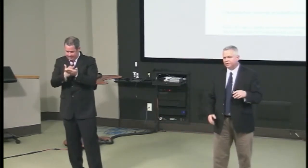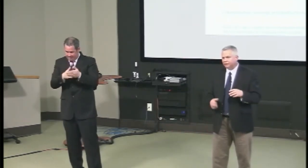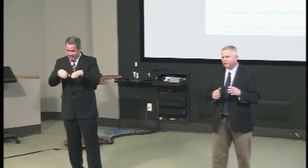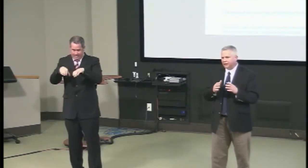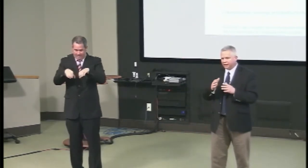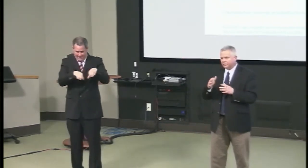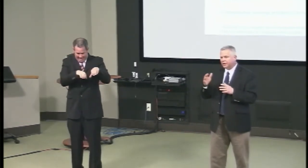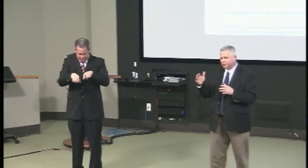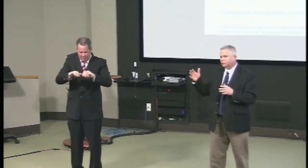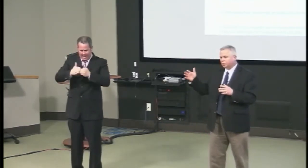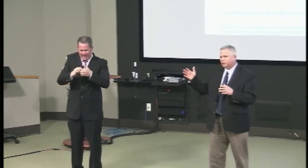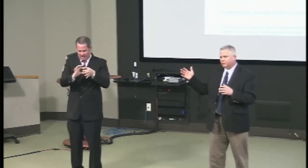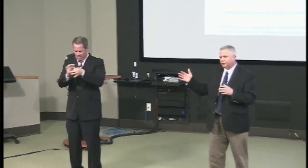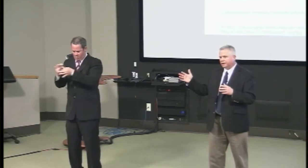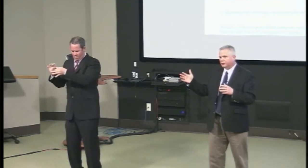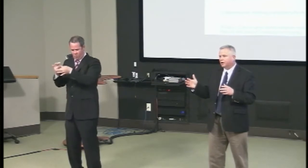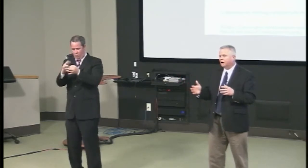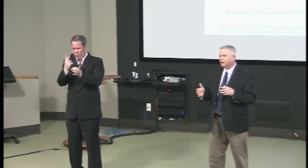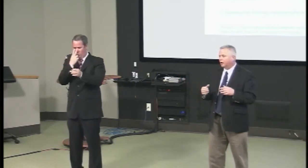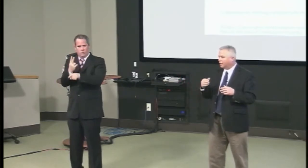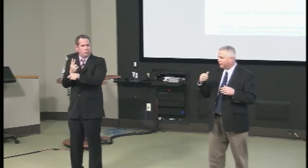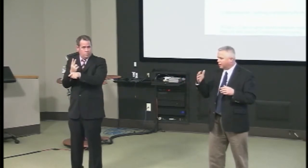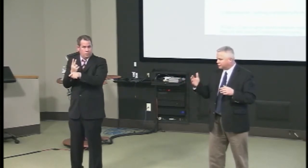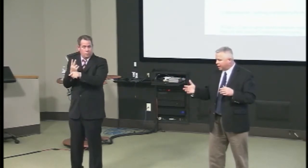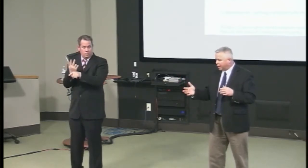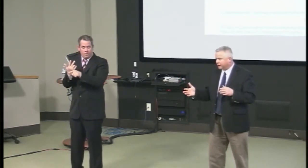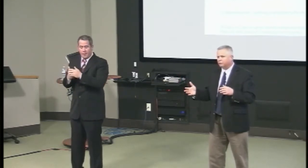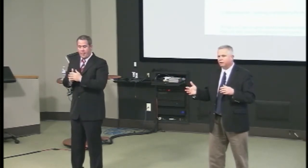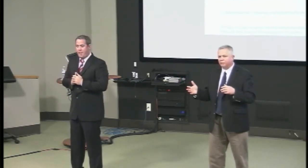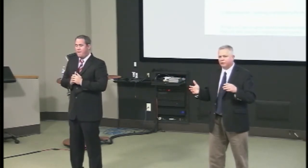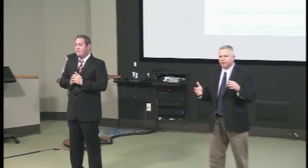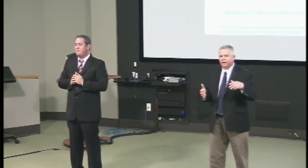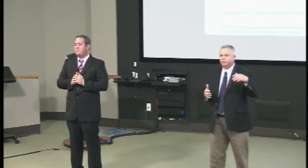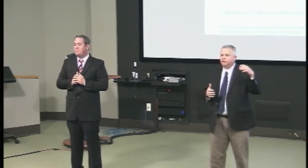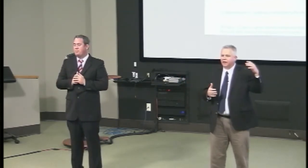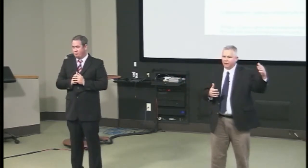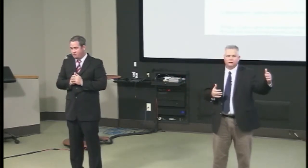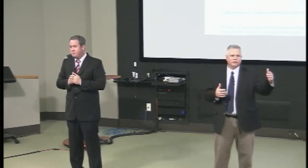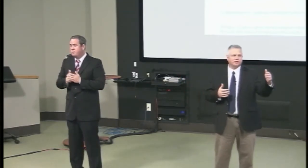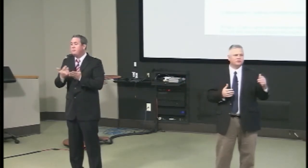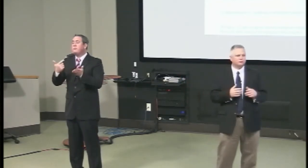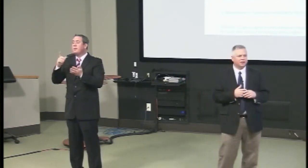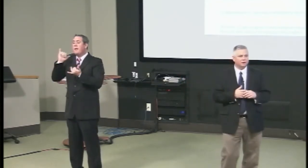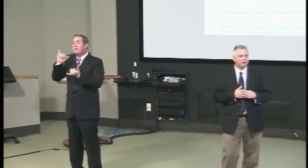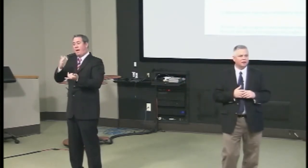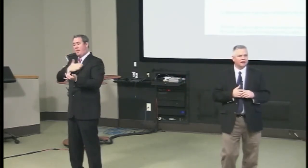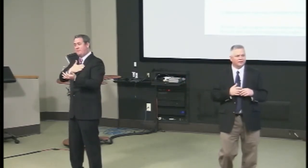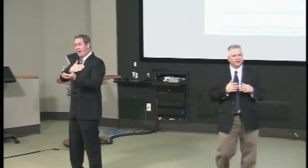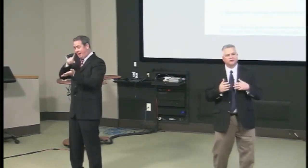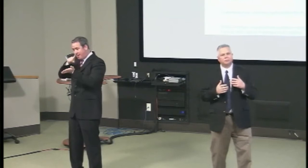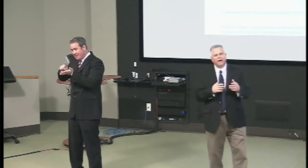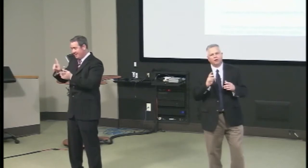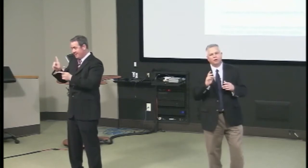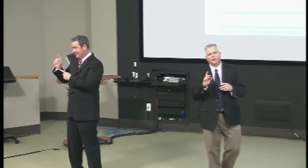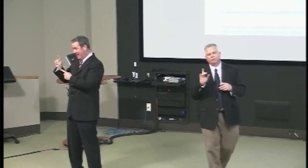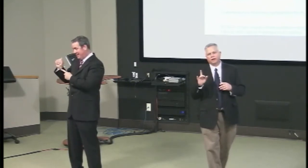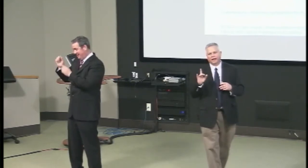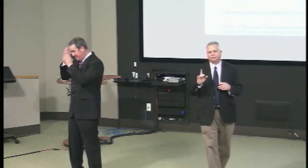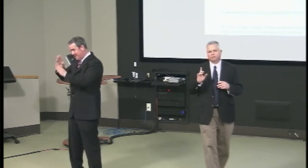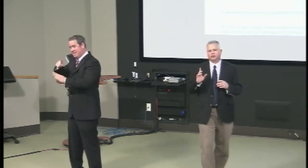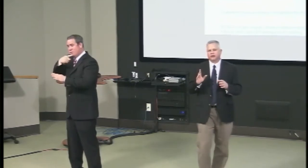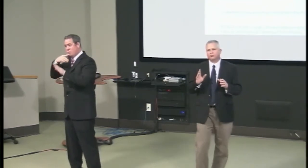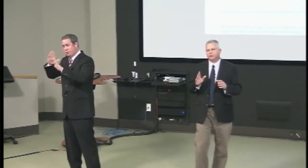importantly different in kids who are learning sign as a primary language and then learning to read. But I hope that